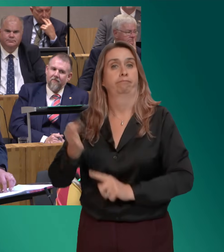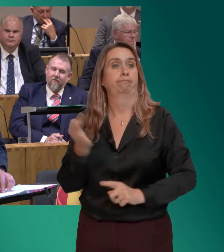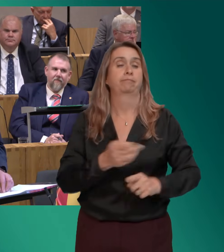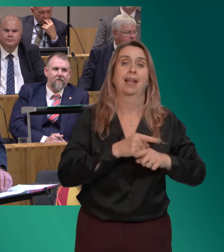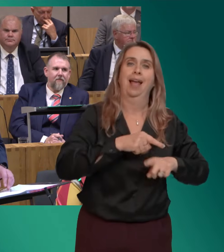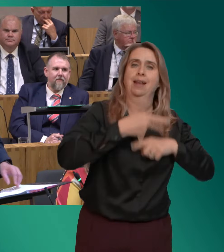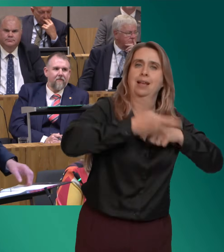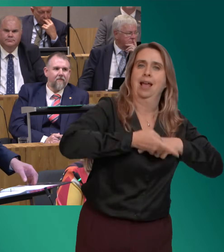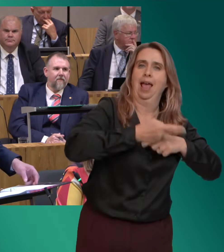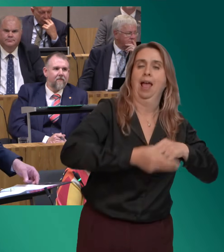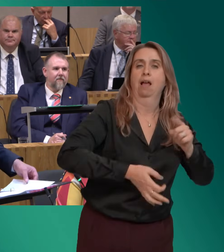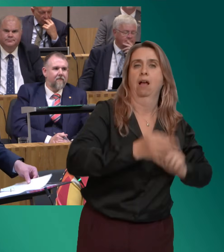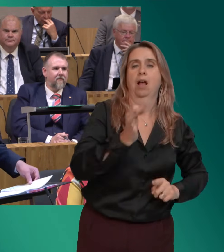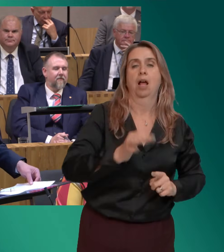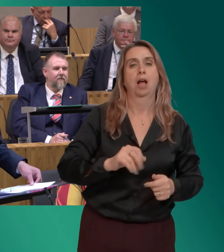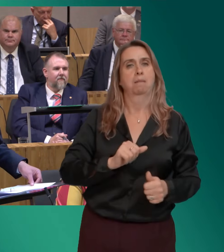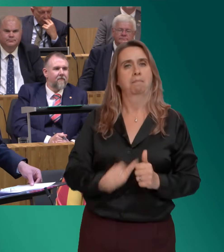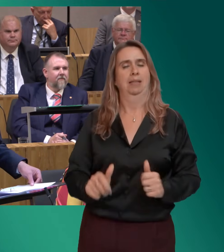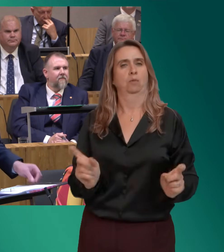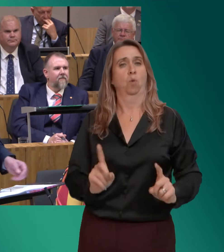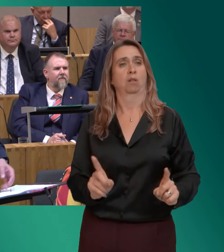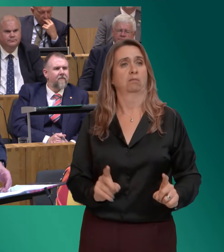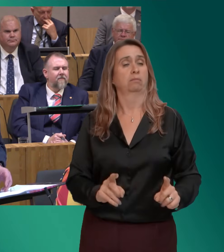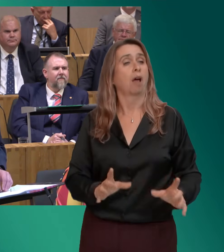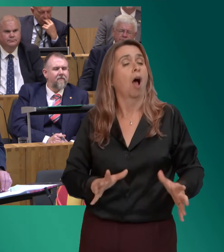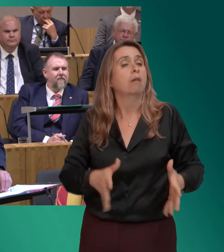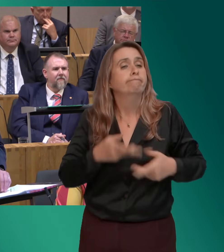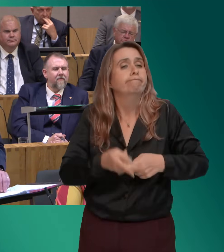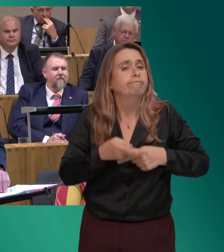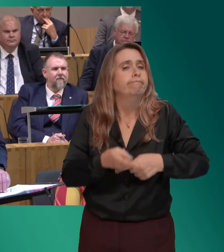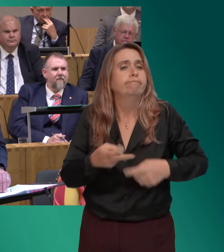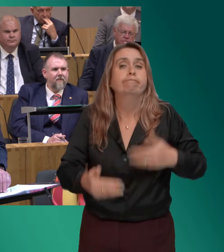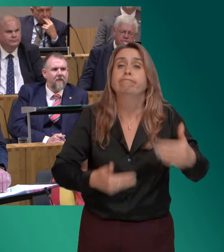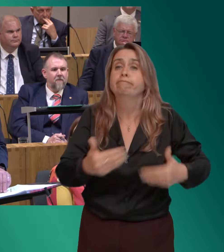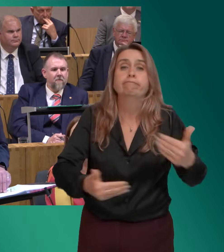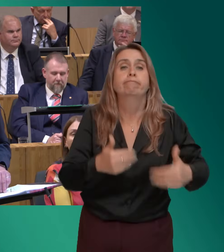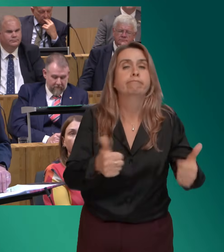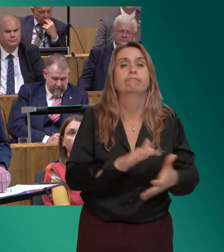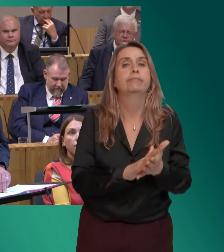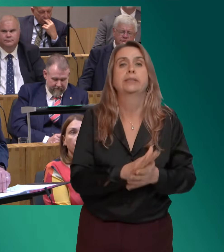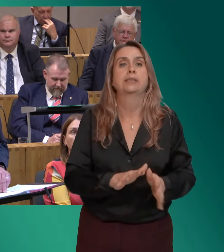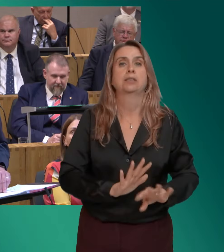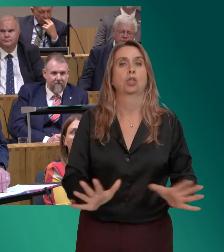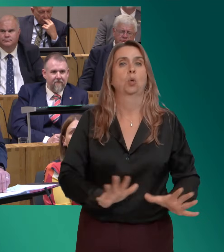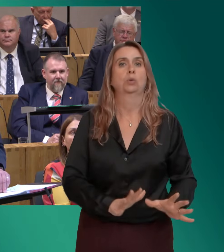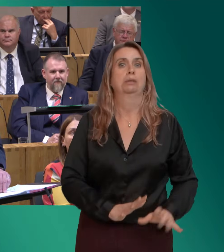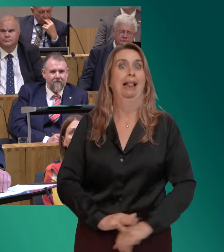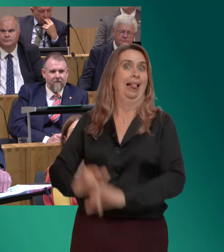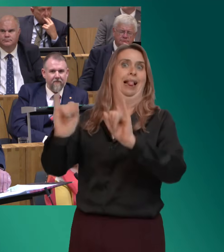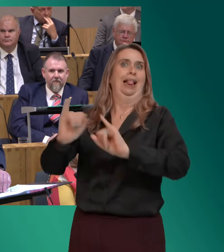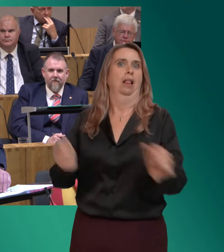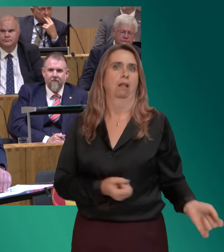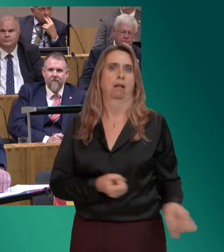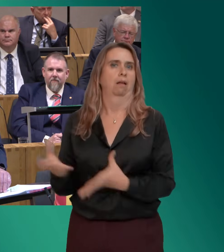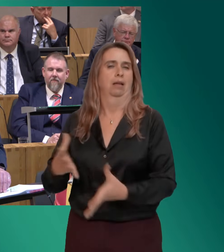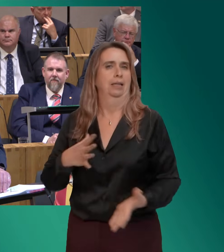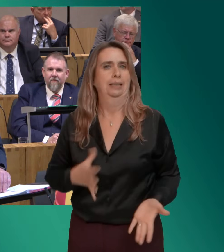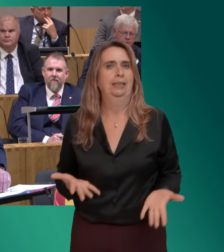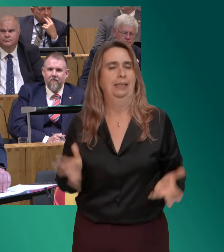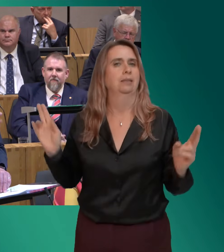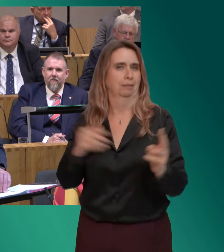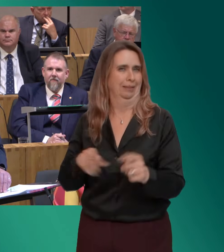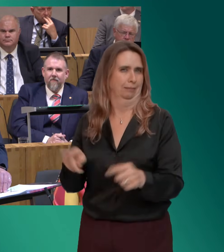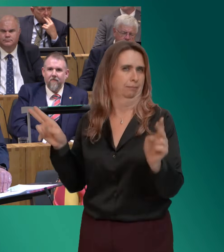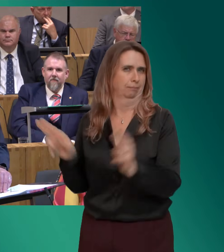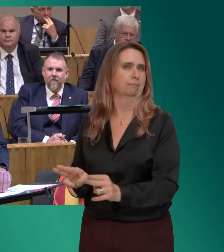out of hospital is an important part of that. A strong social care sector at the back door of the hospital is key to